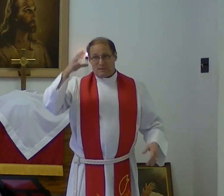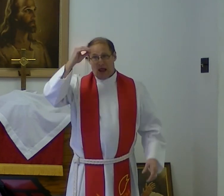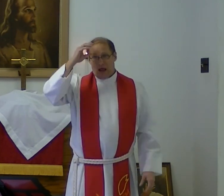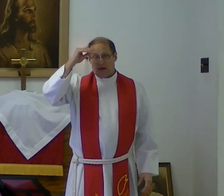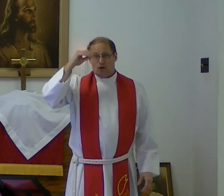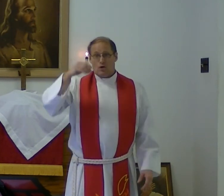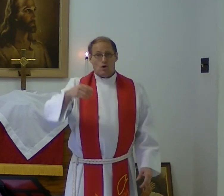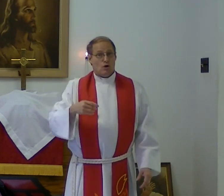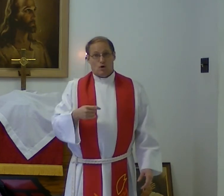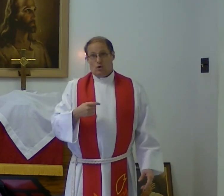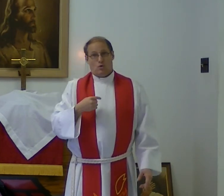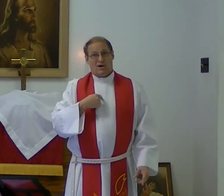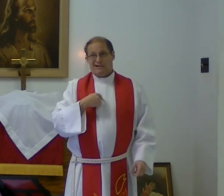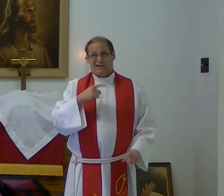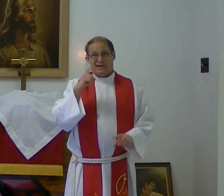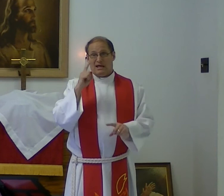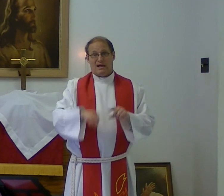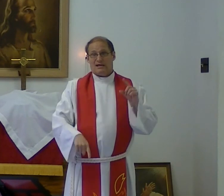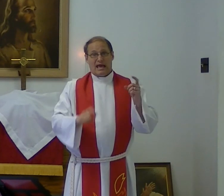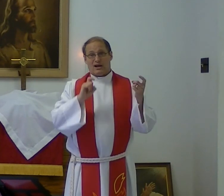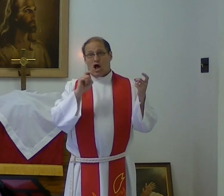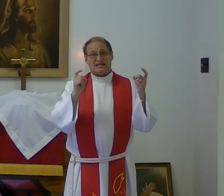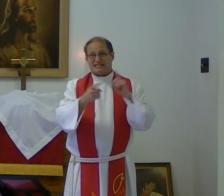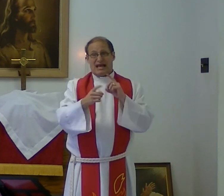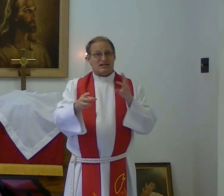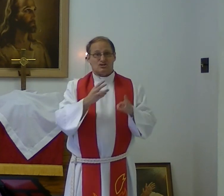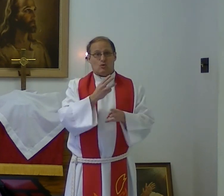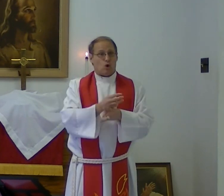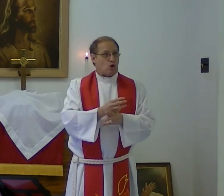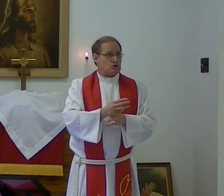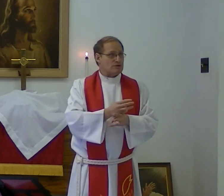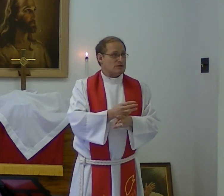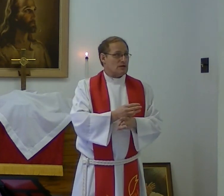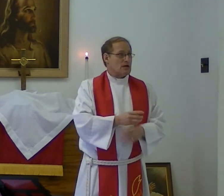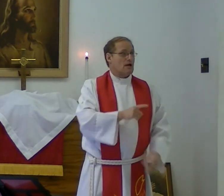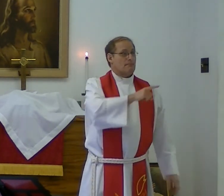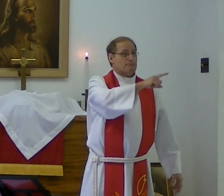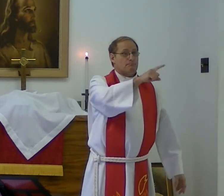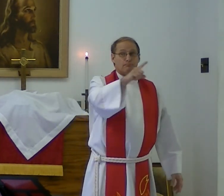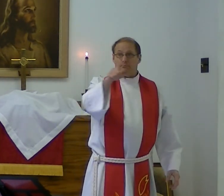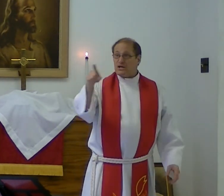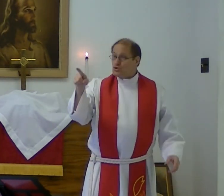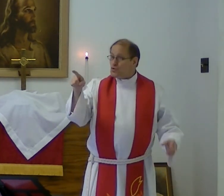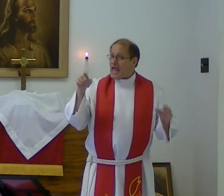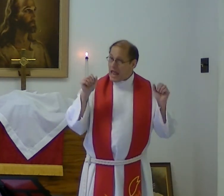man who cannot change the world. But you can.